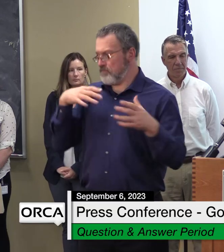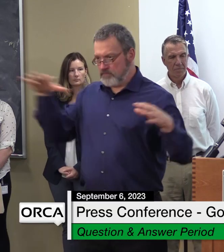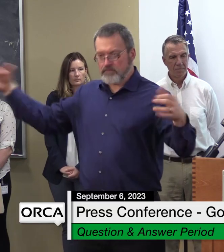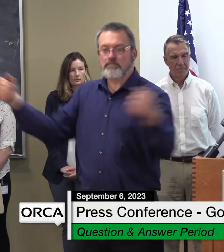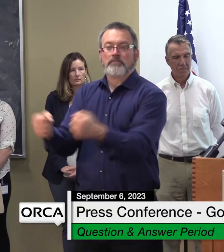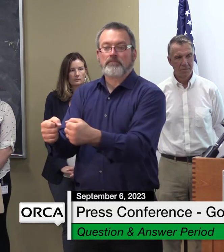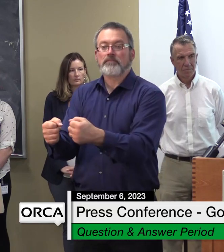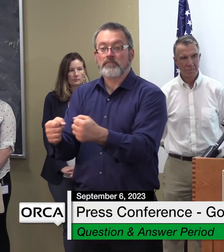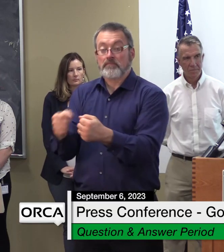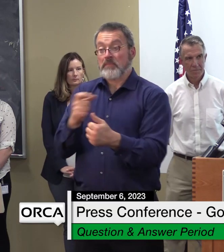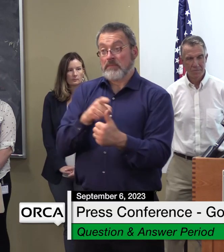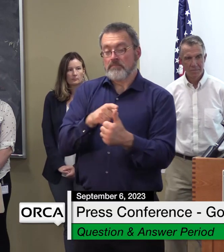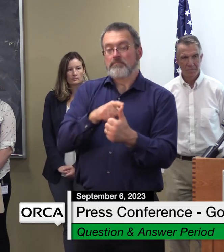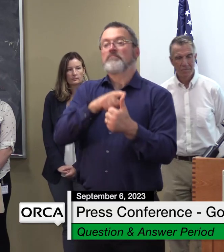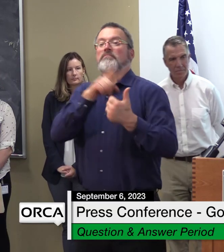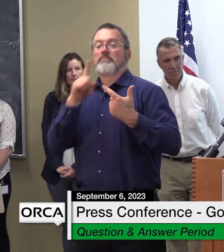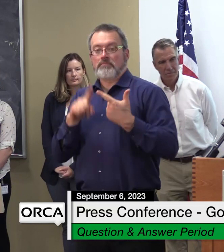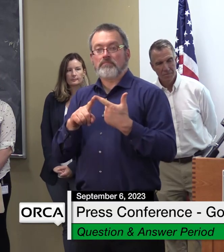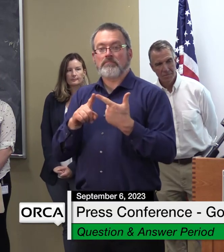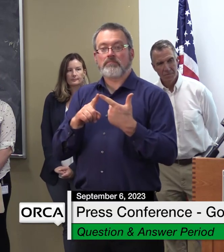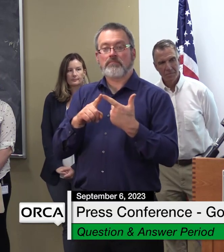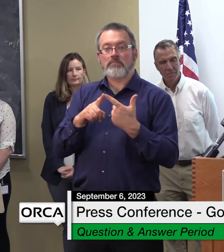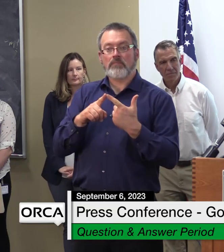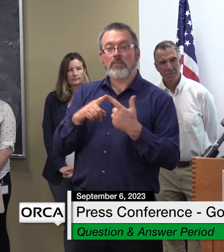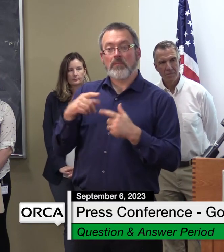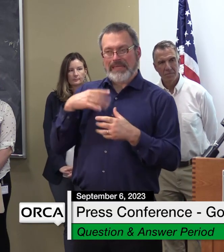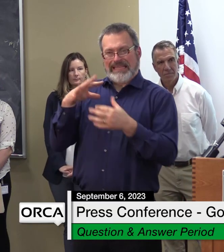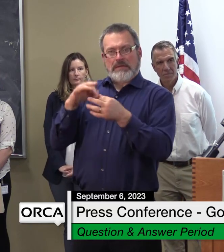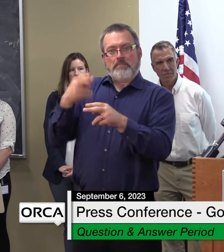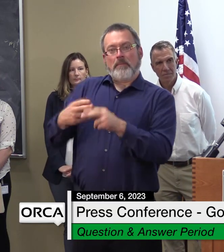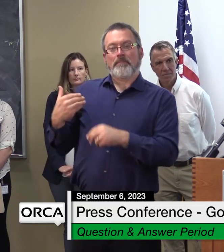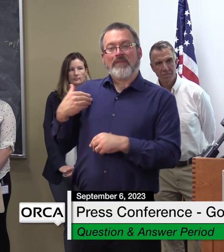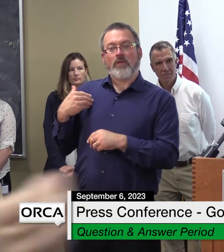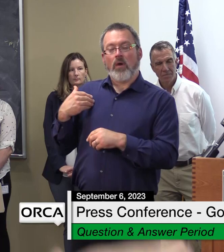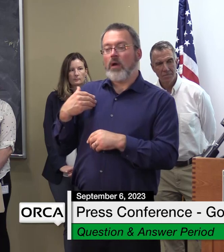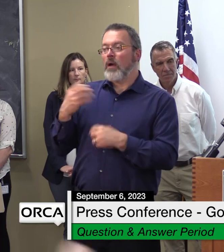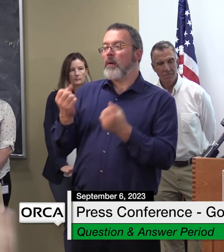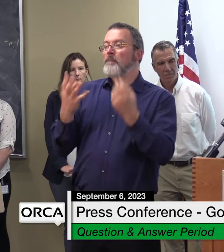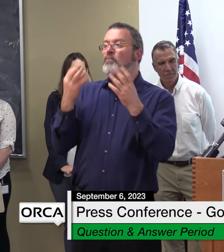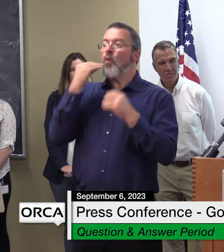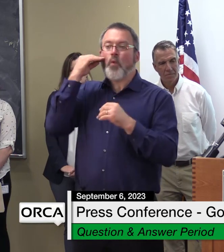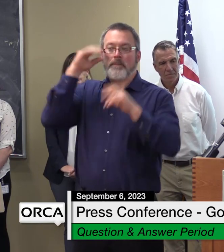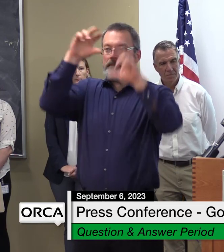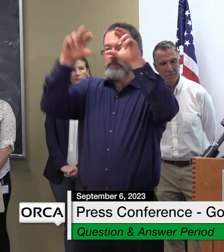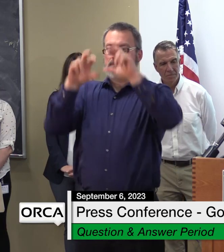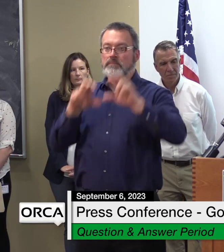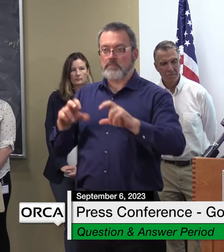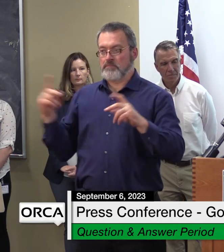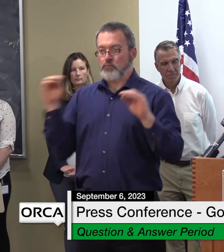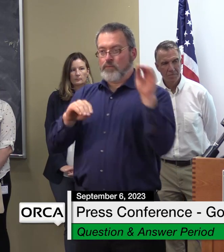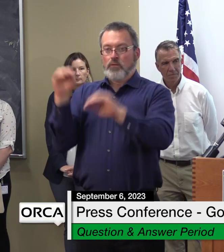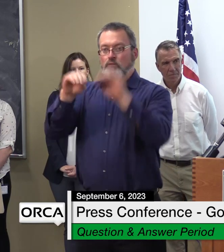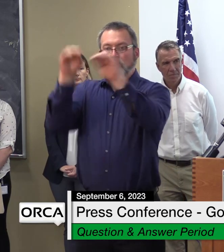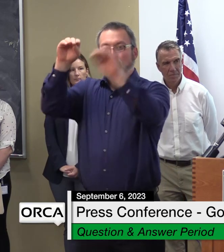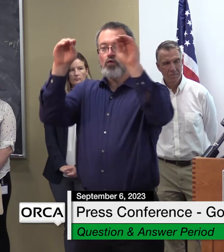We also look for we talked about before, multifamily lease and repair. We've put out the word for that.